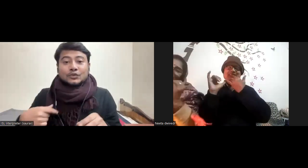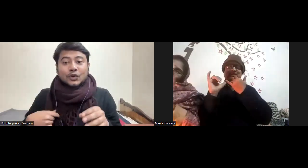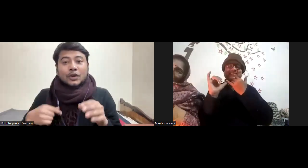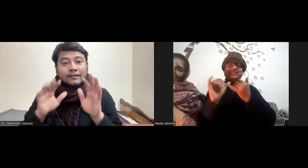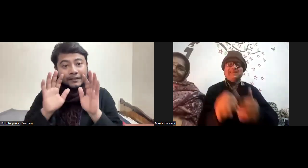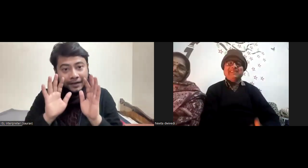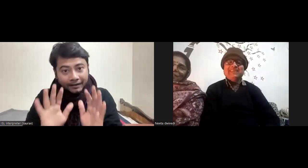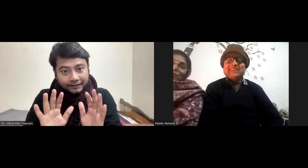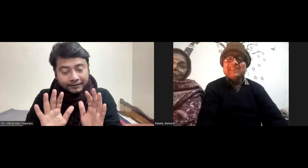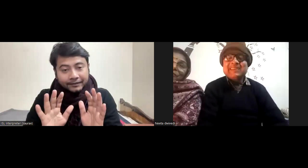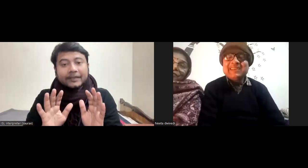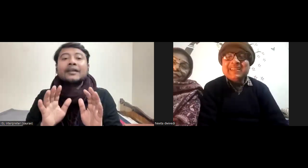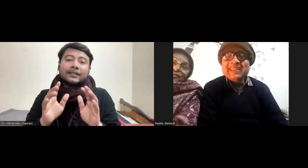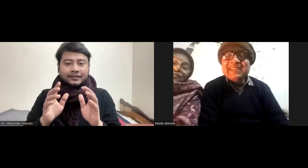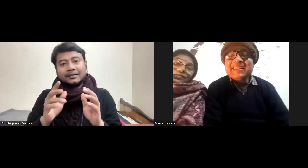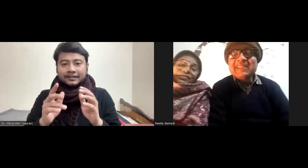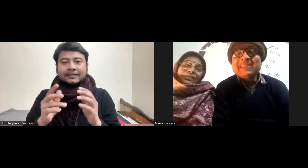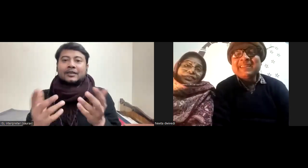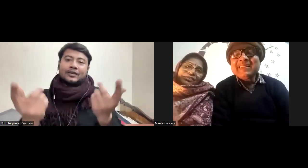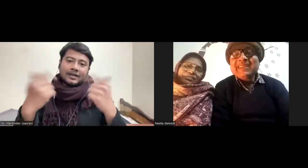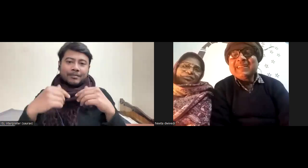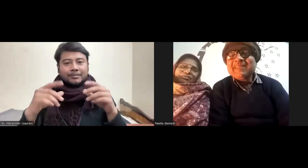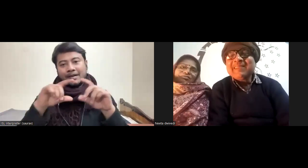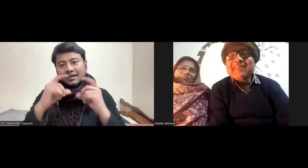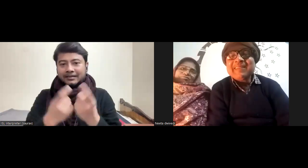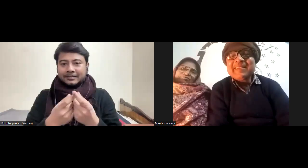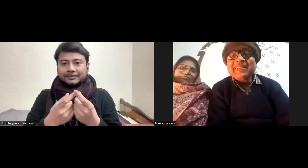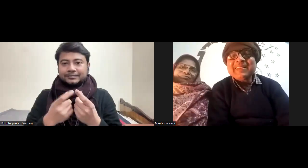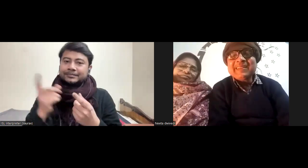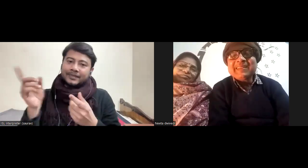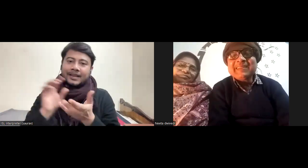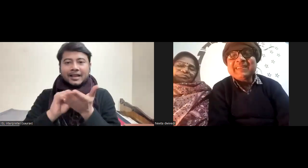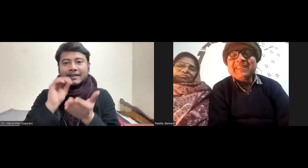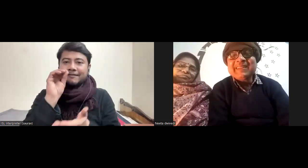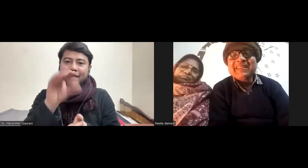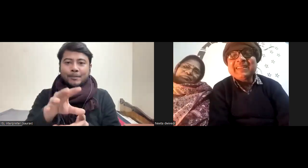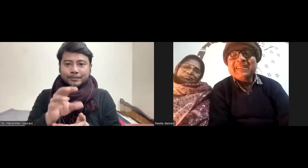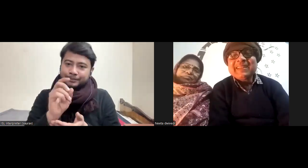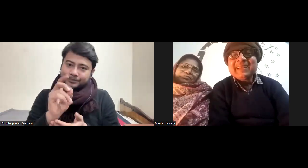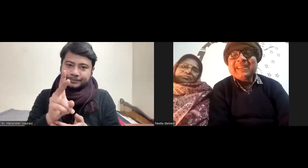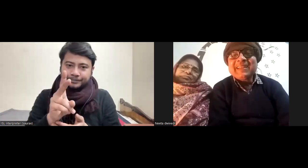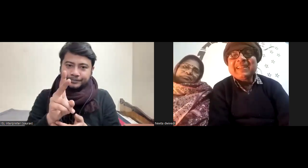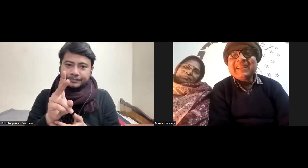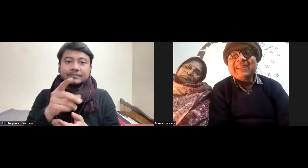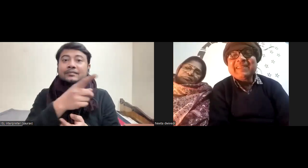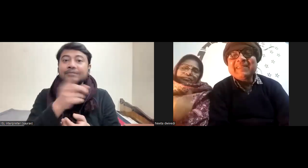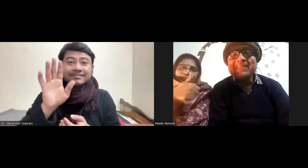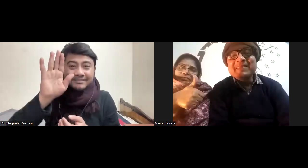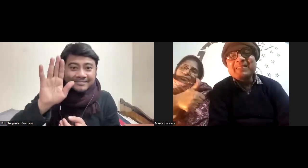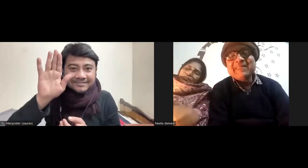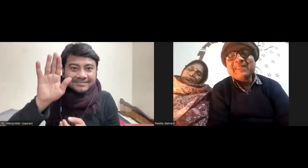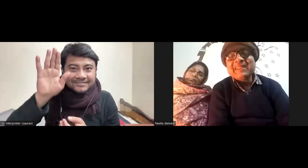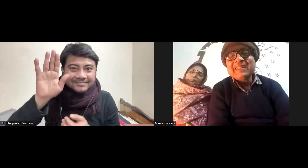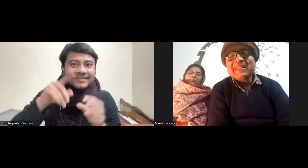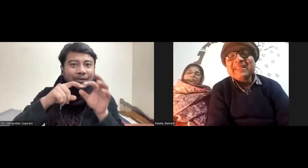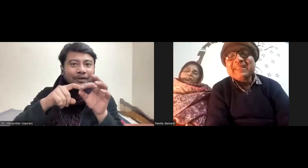week. So I'll let you know if there is a class for Sunday. So to all those whose question is not answered, we'll take it